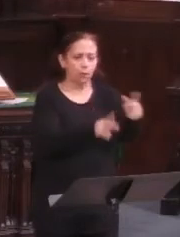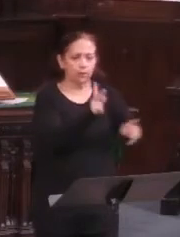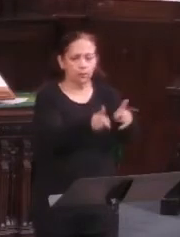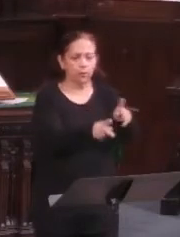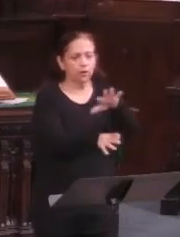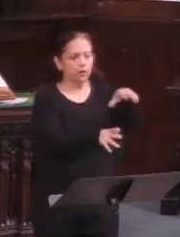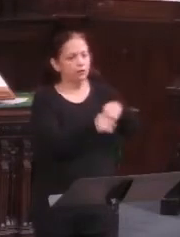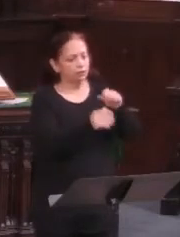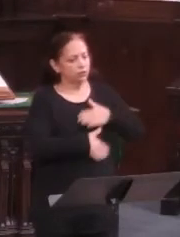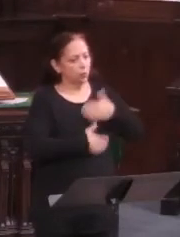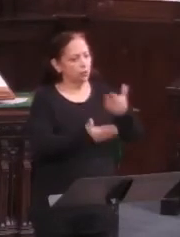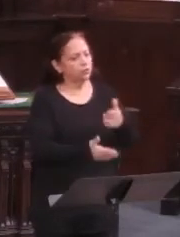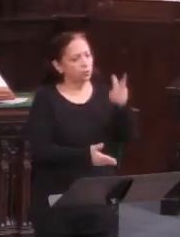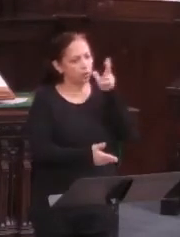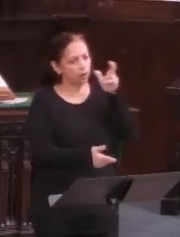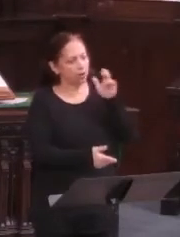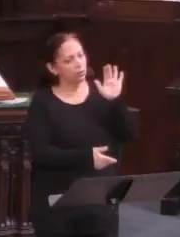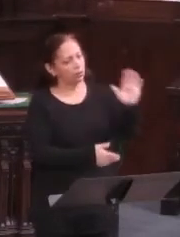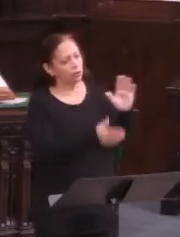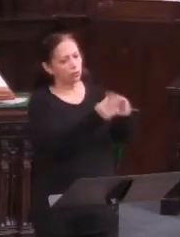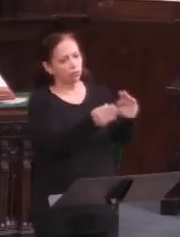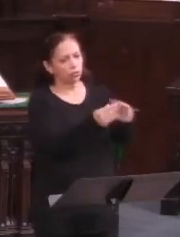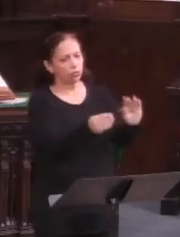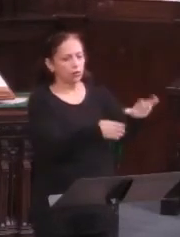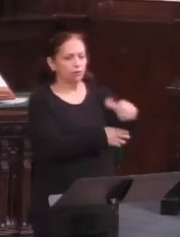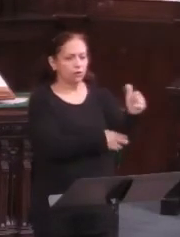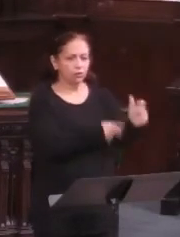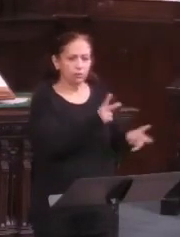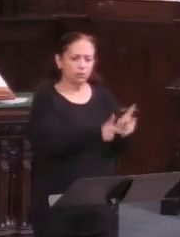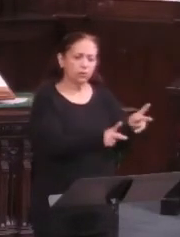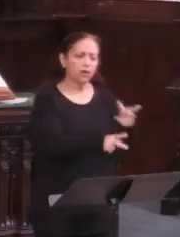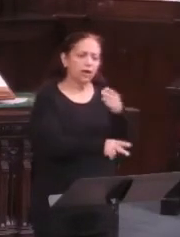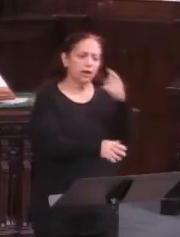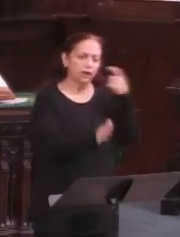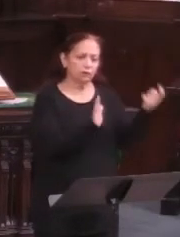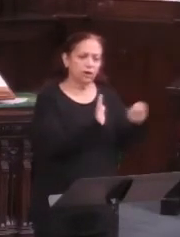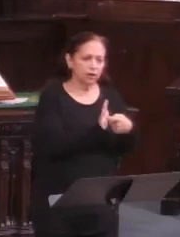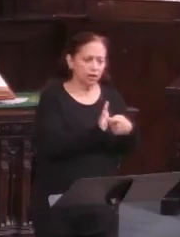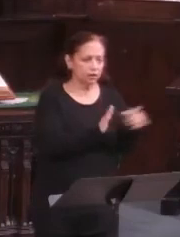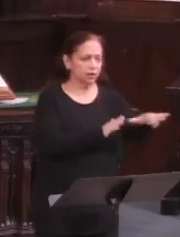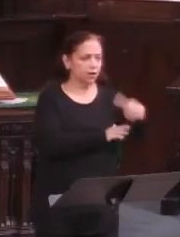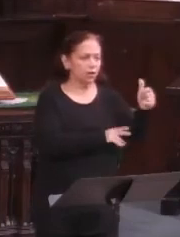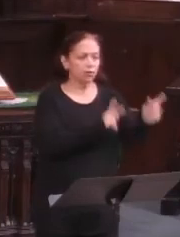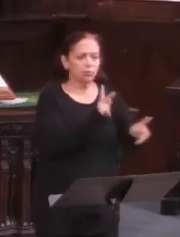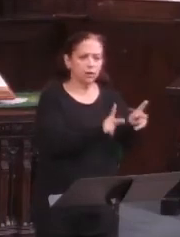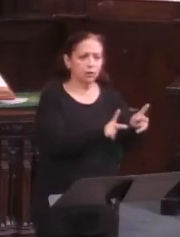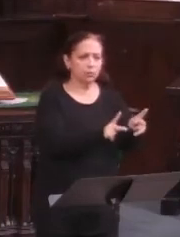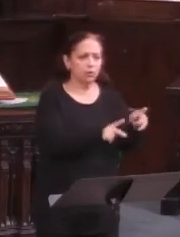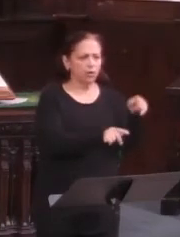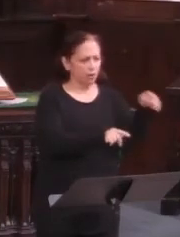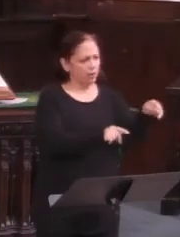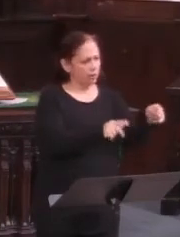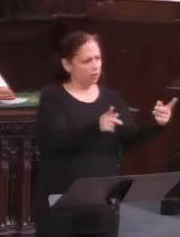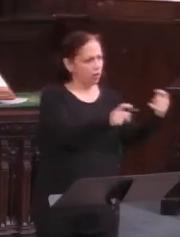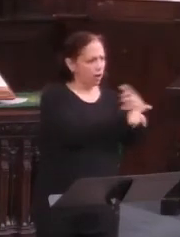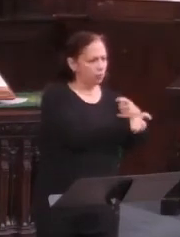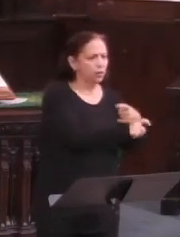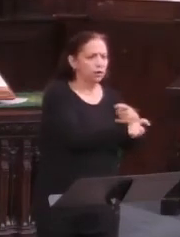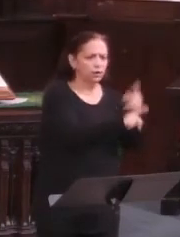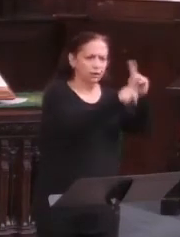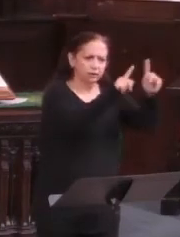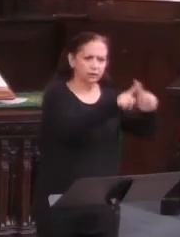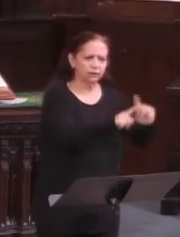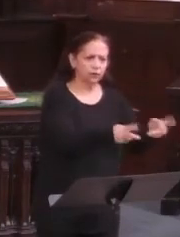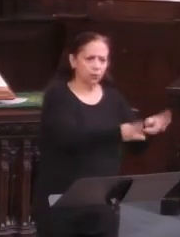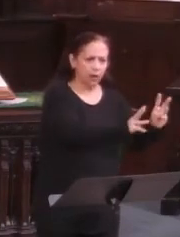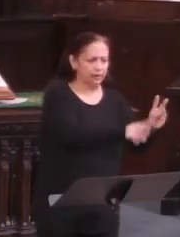involves a willingness to hear the stories of others and to recognize that others are as complex and